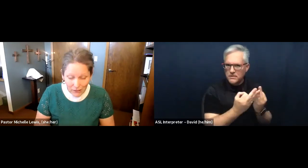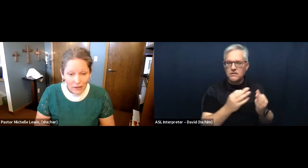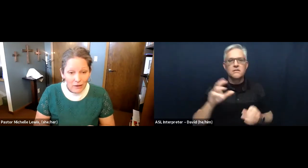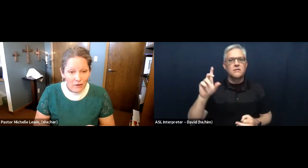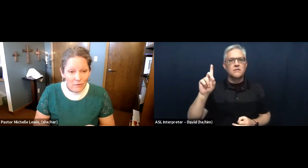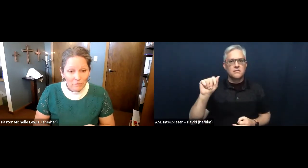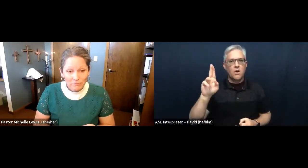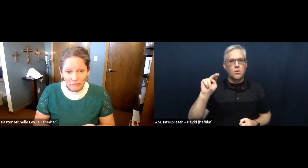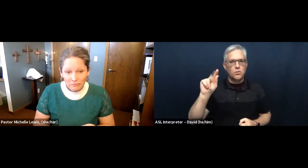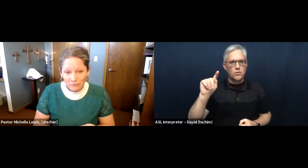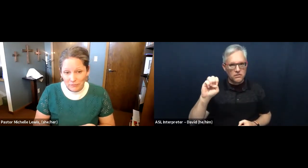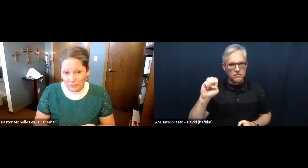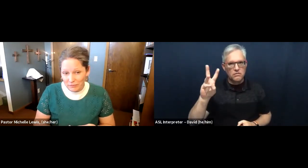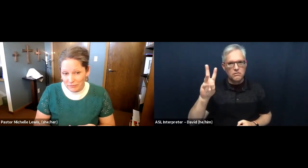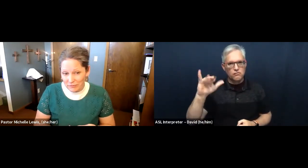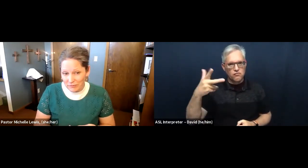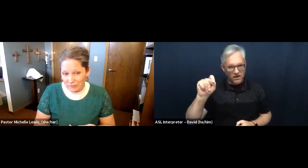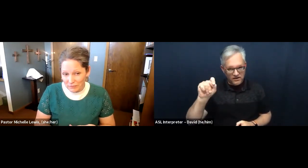family,